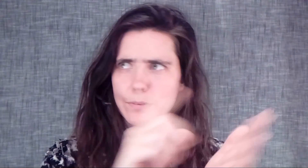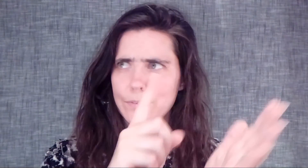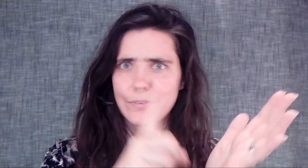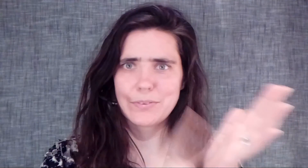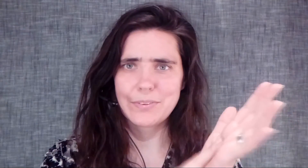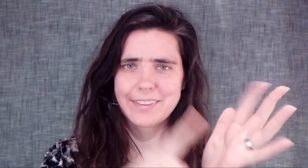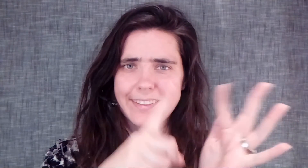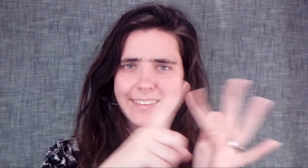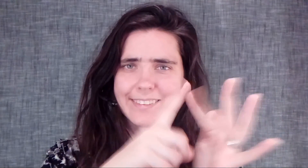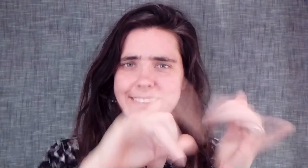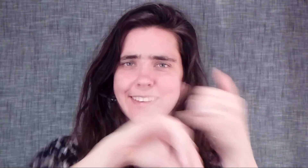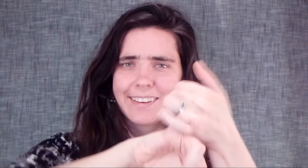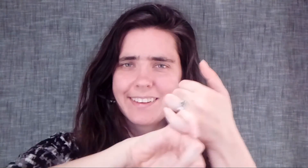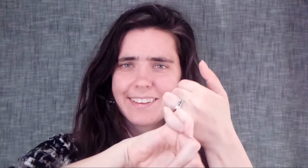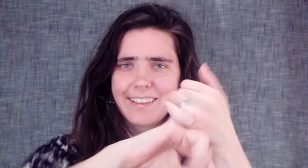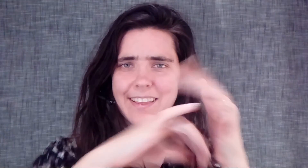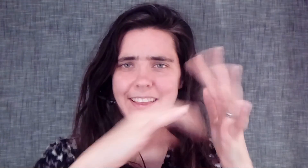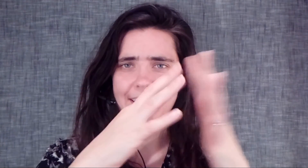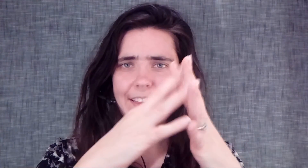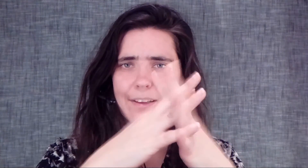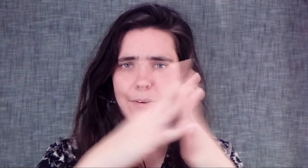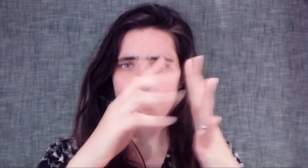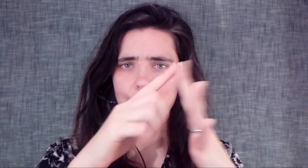tingles with flyby.